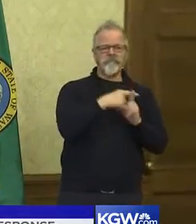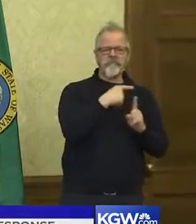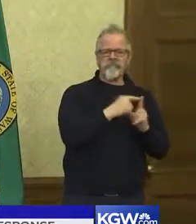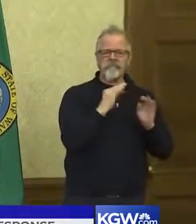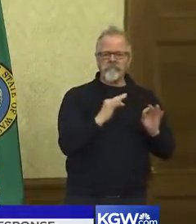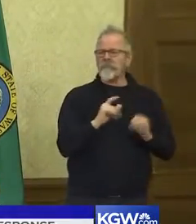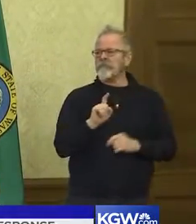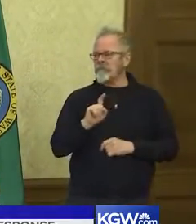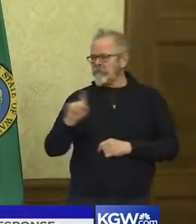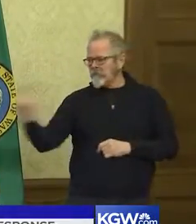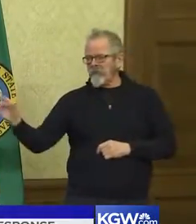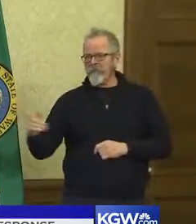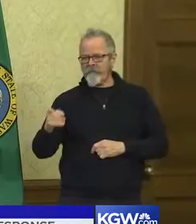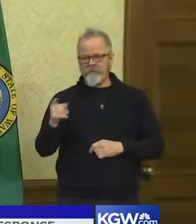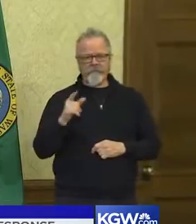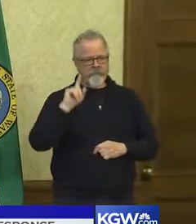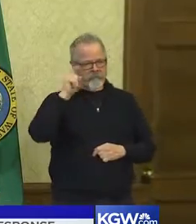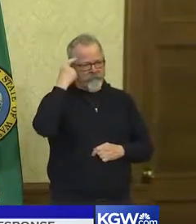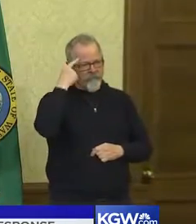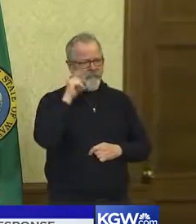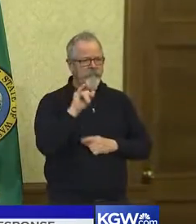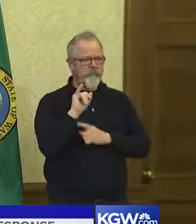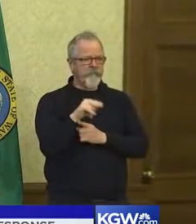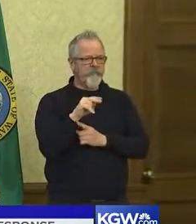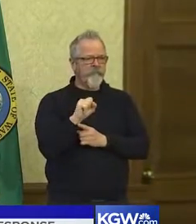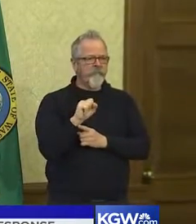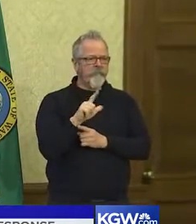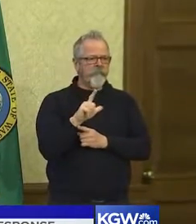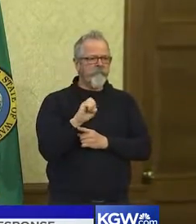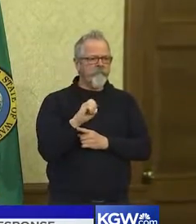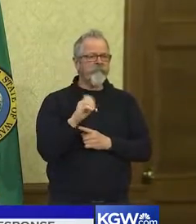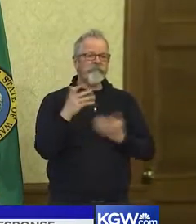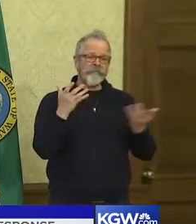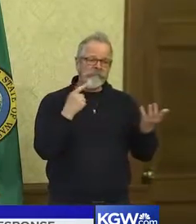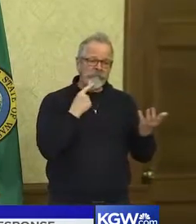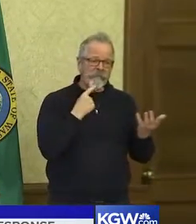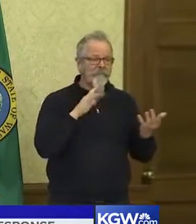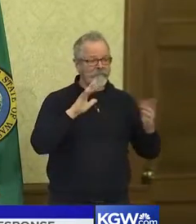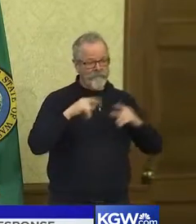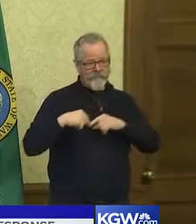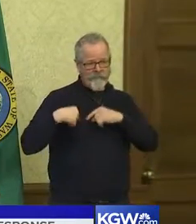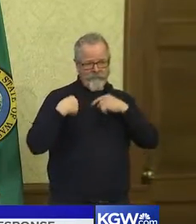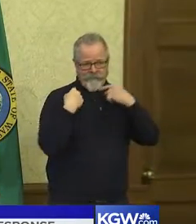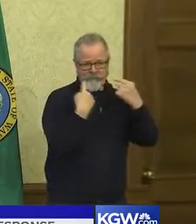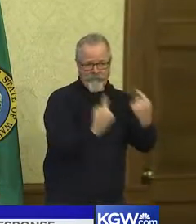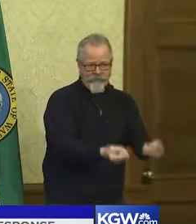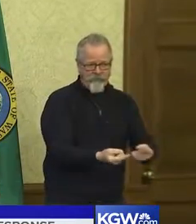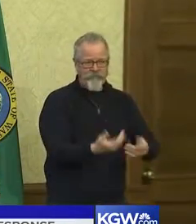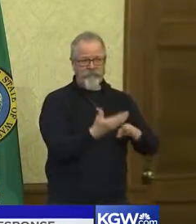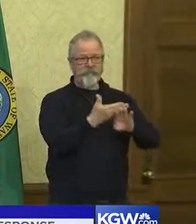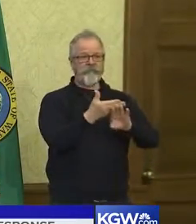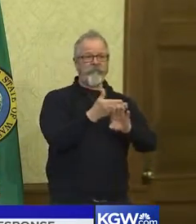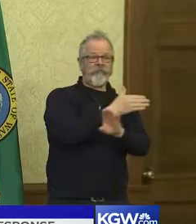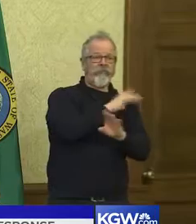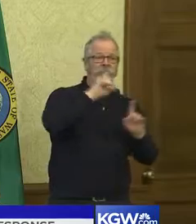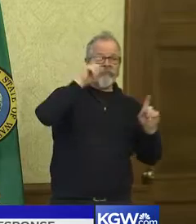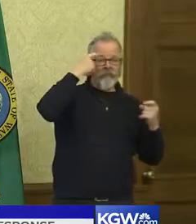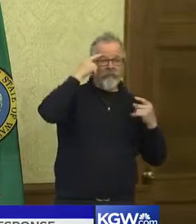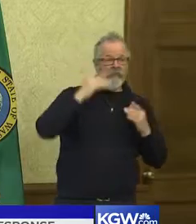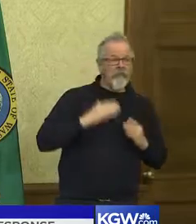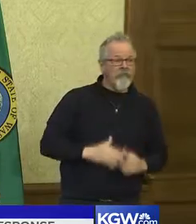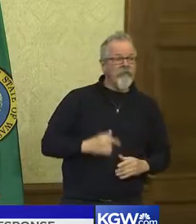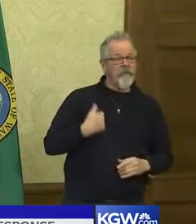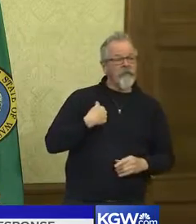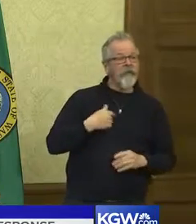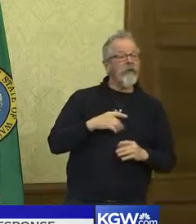We are very fortunate in having had very fiscally responsible predecessors as governors and legislators, both on the unemployment front,